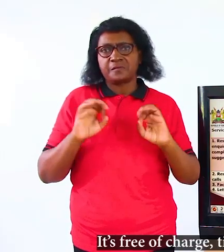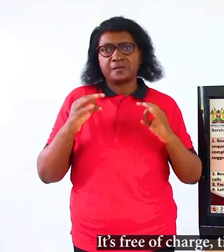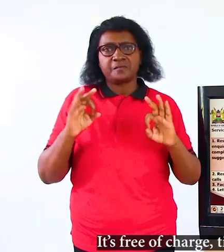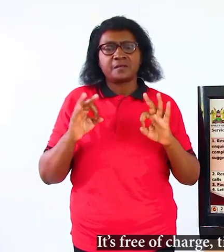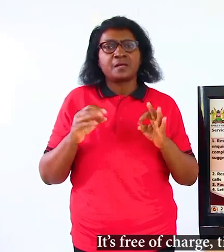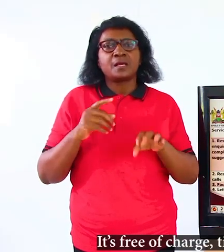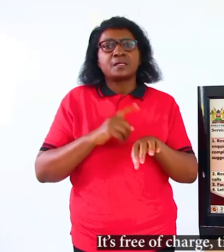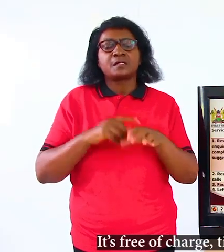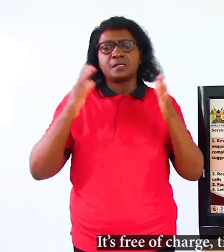Timeline: 1 minute.